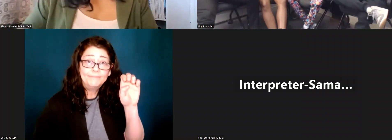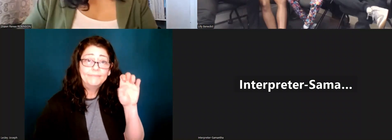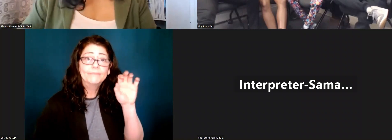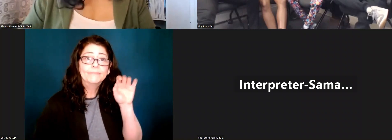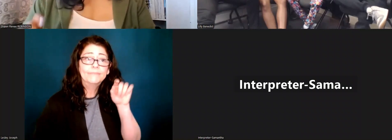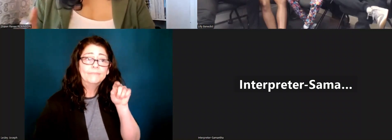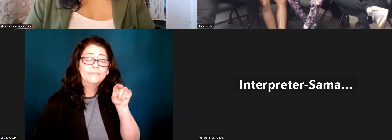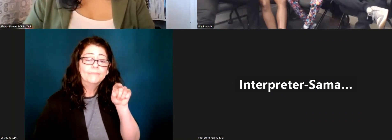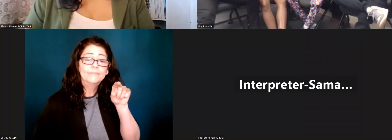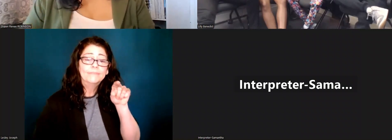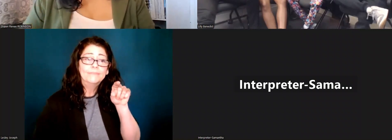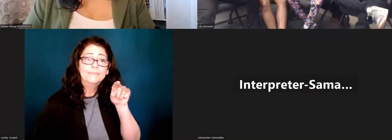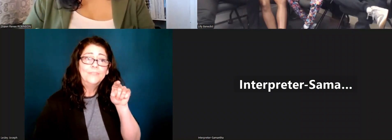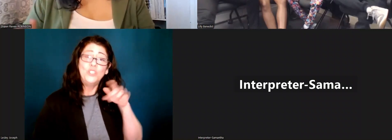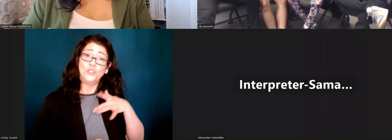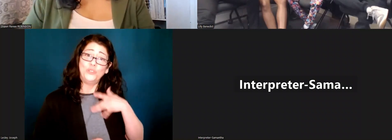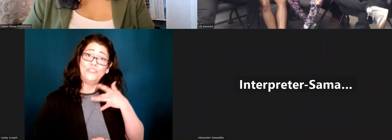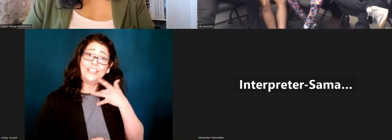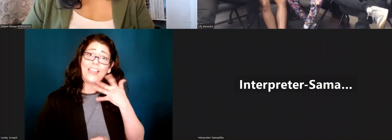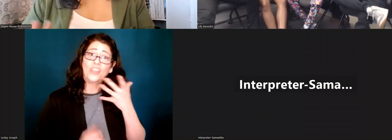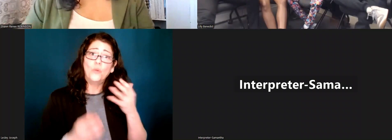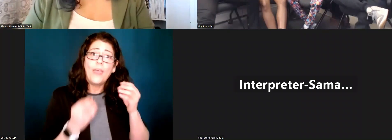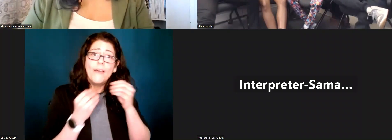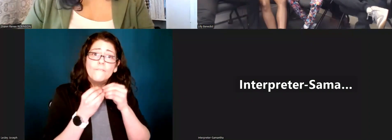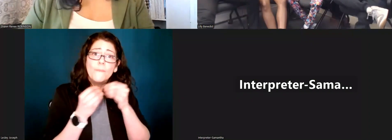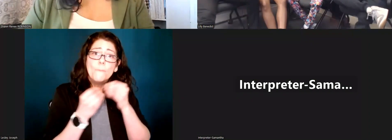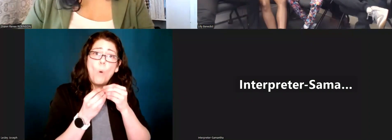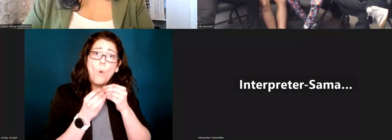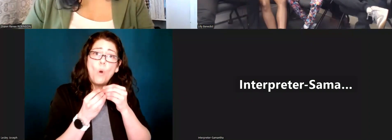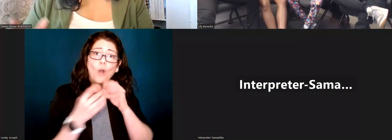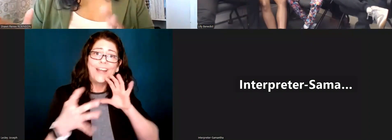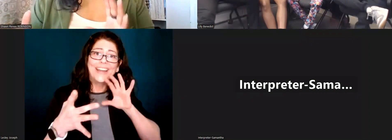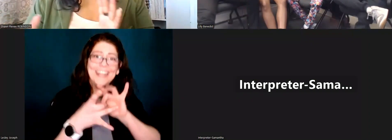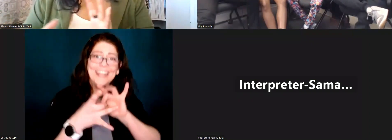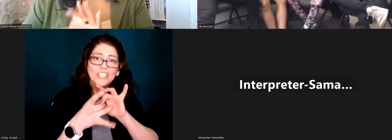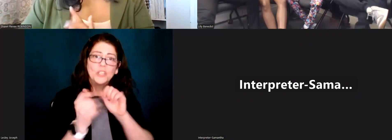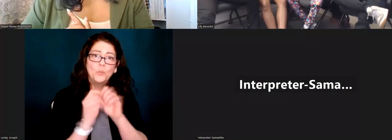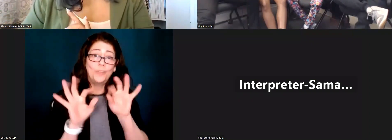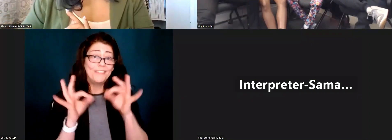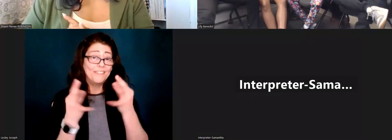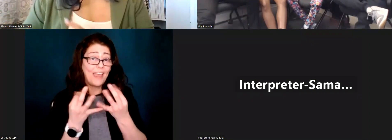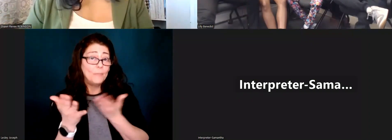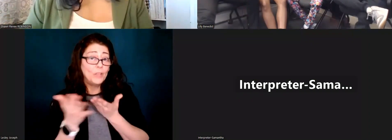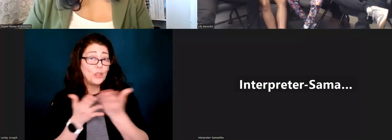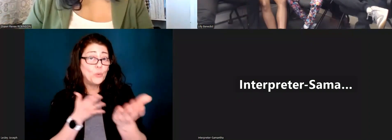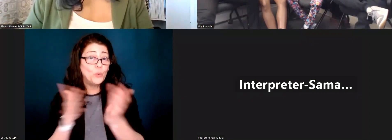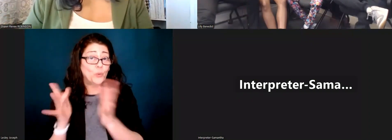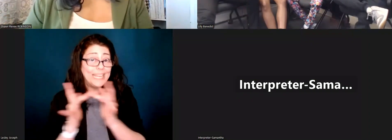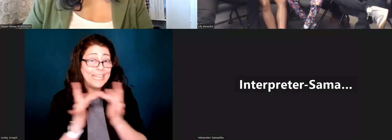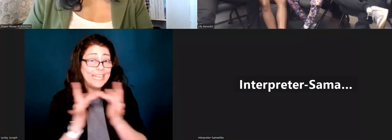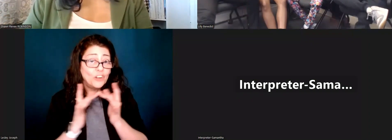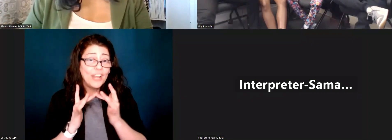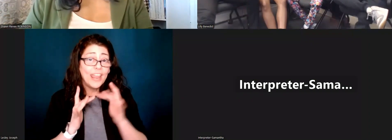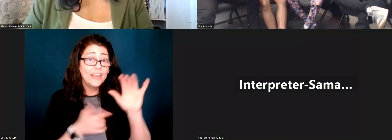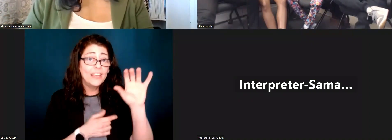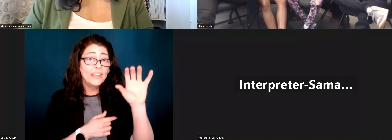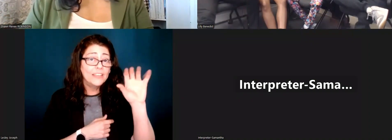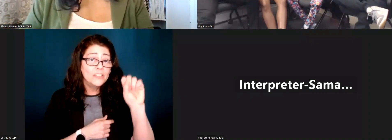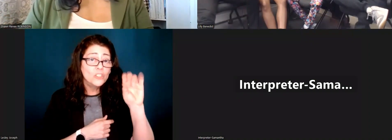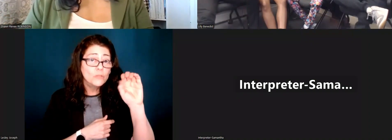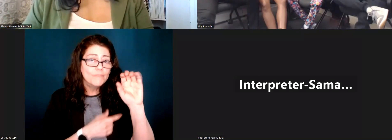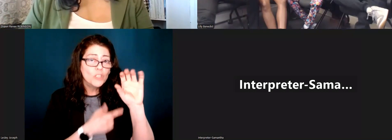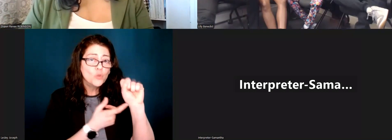Are you able to connect with family through the internet, social media? Has it helped you connect with family?